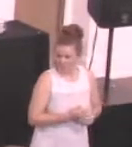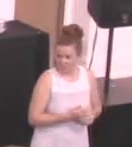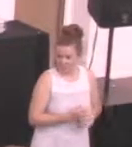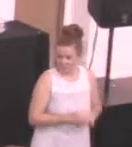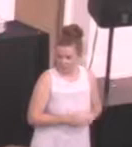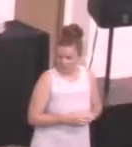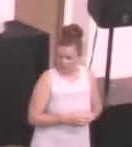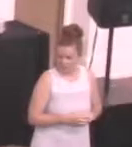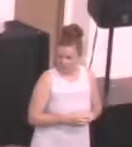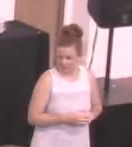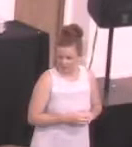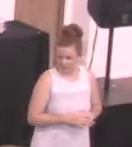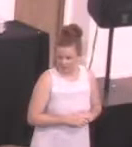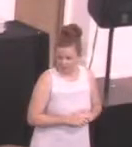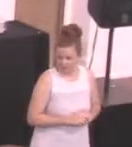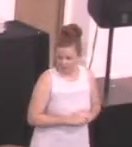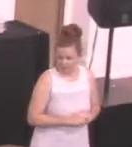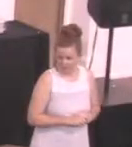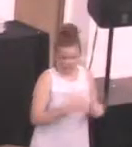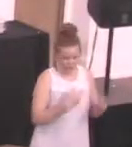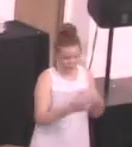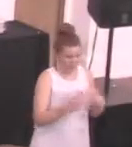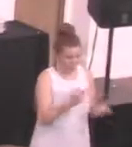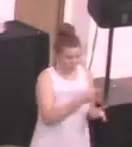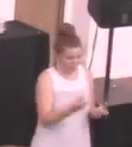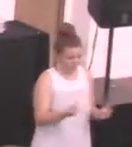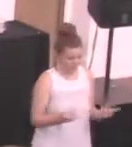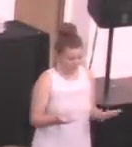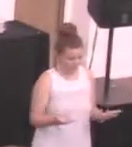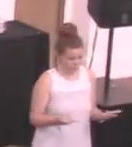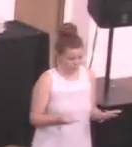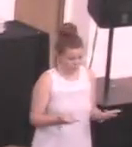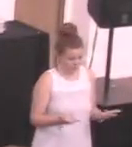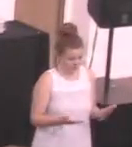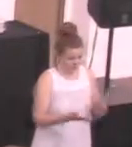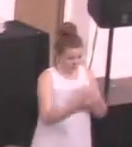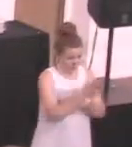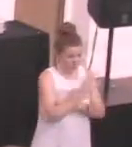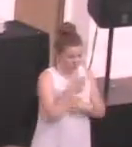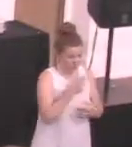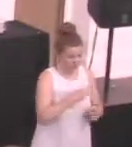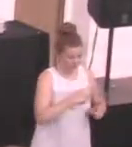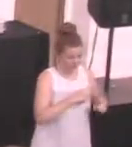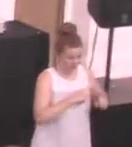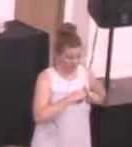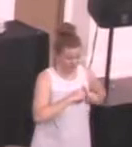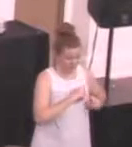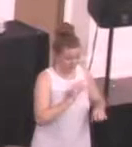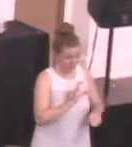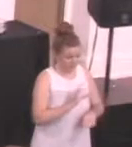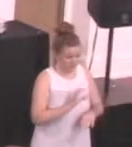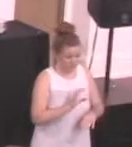All of you. No matter what you've done, he's a God who saves.